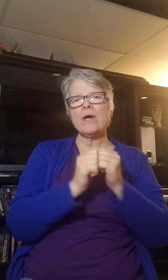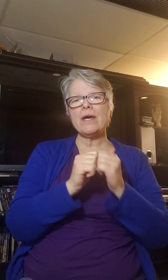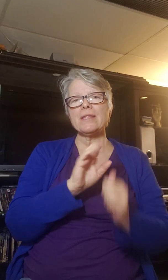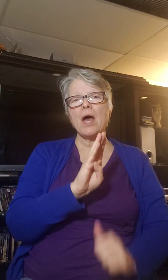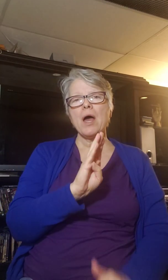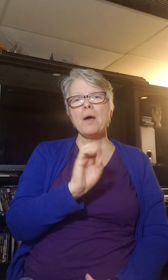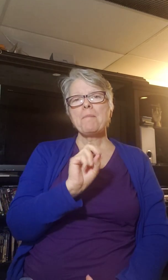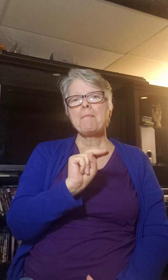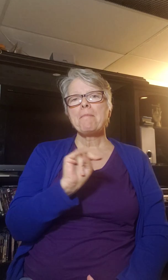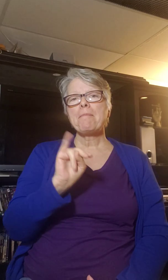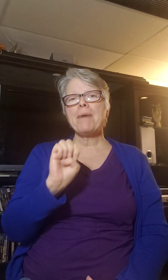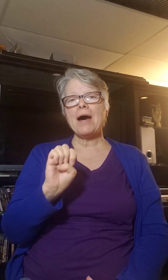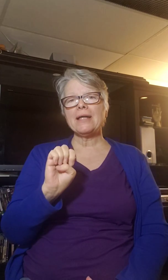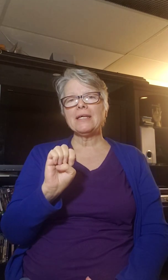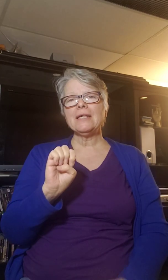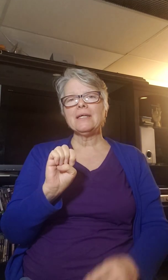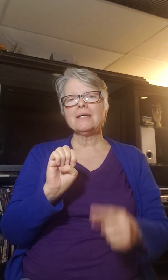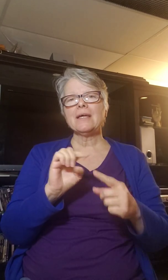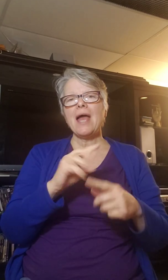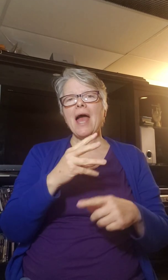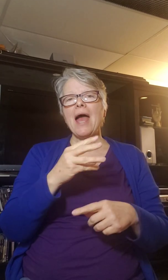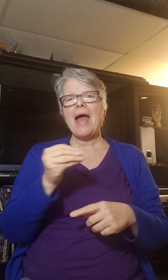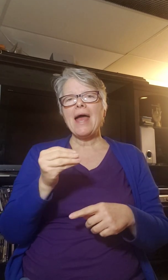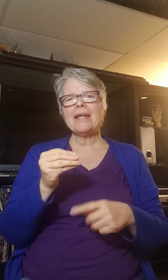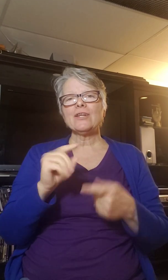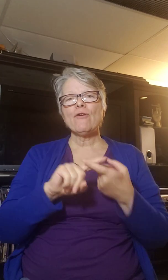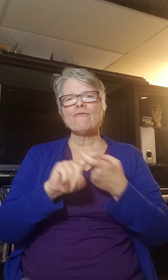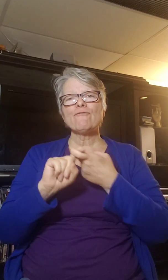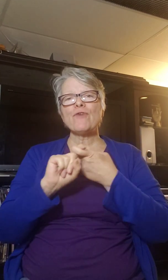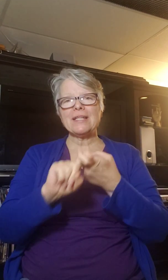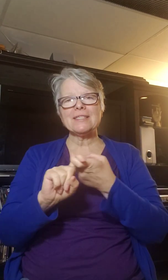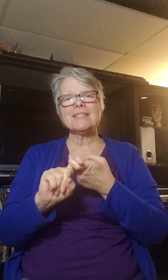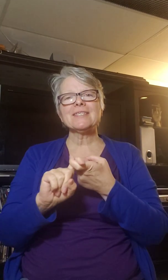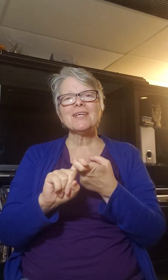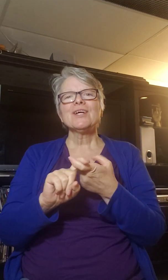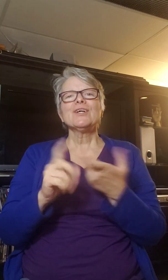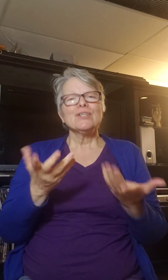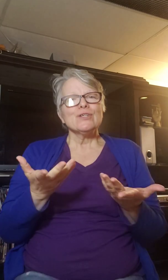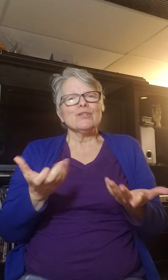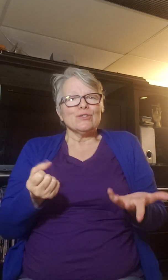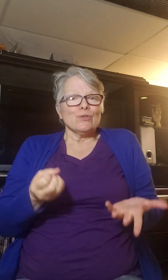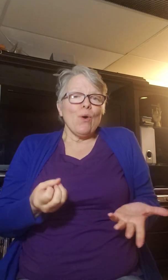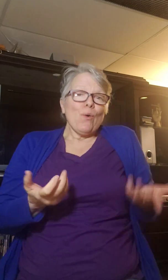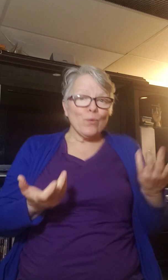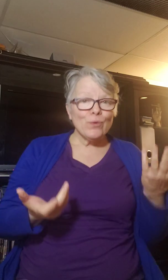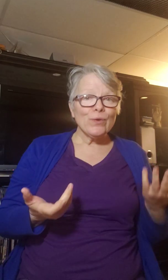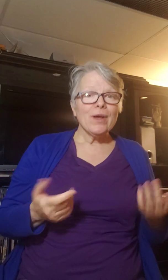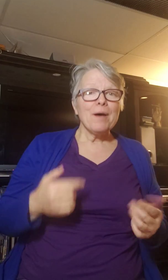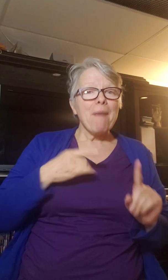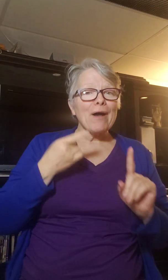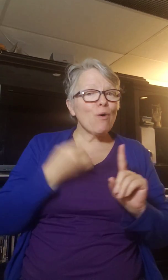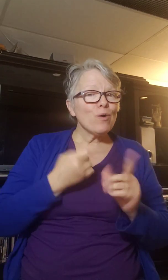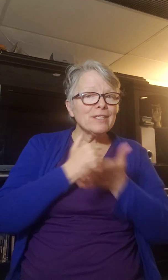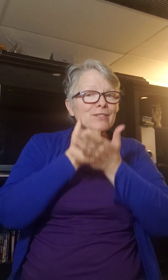with Bonnie and Friends. So, my goal is to